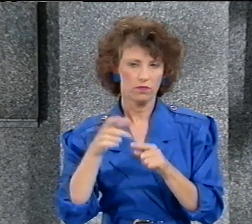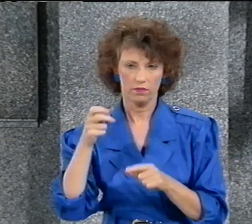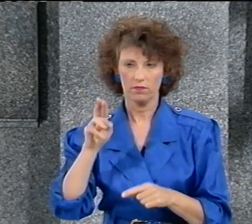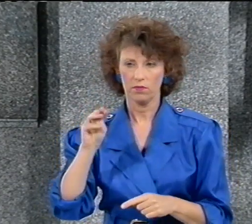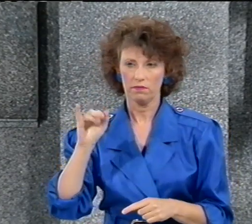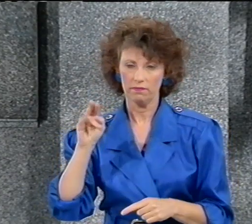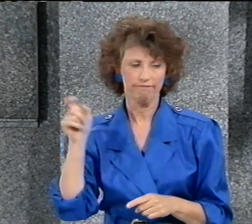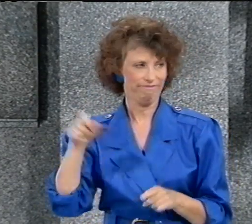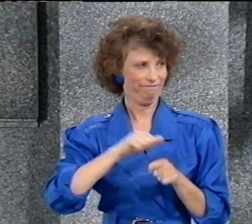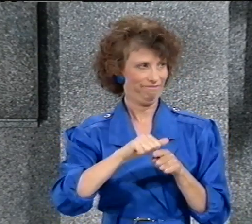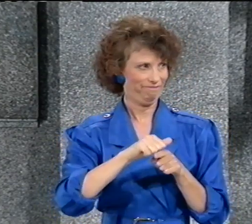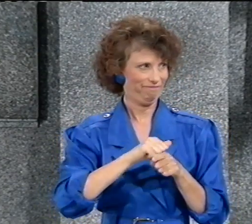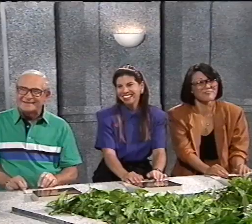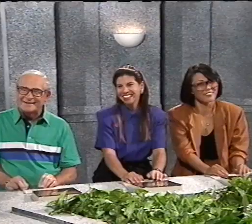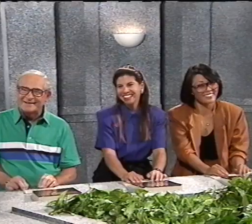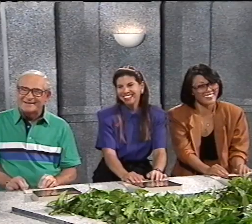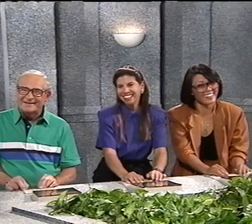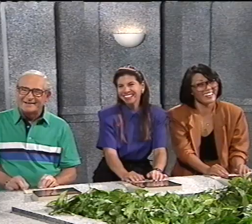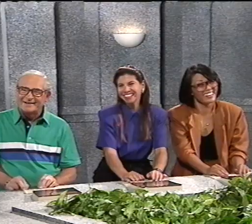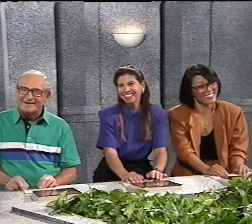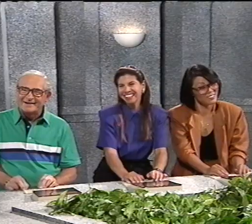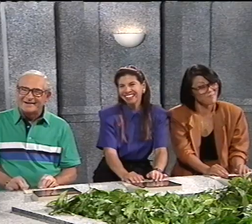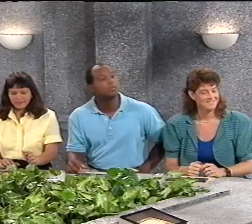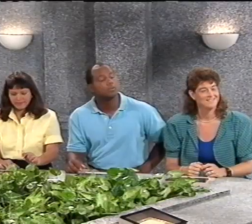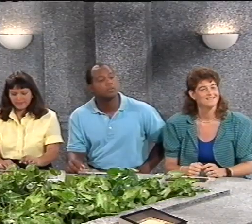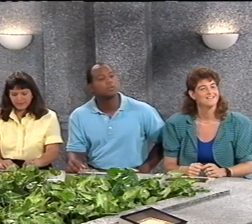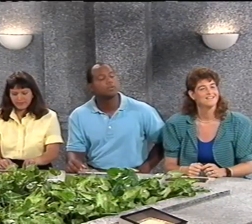That's about 40 words a minute, and so you need to practice.